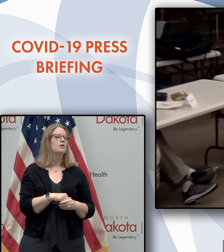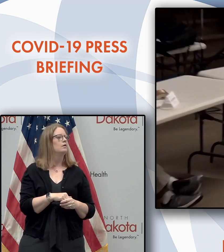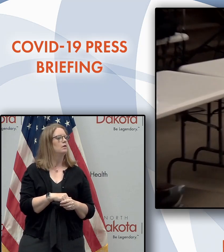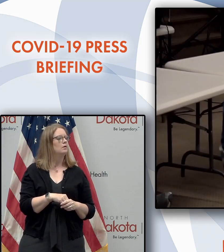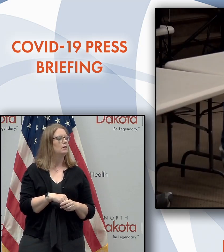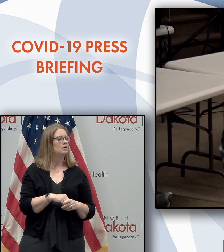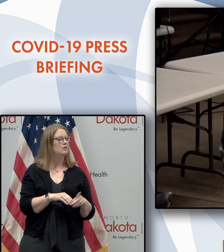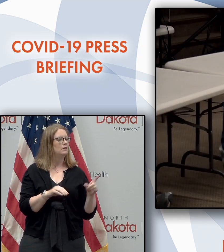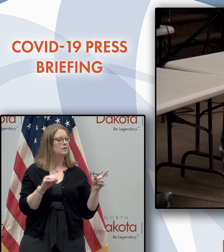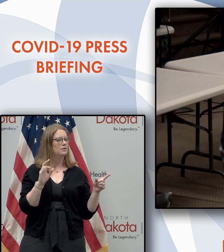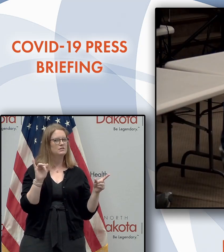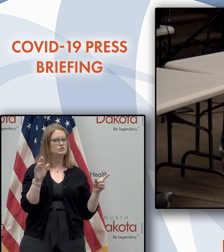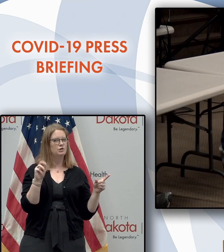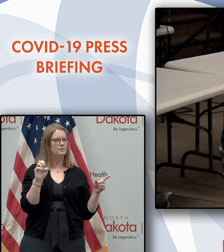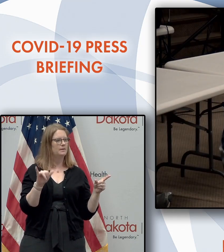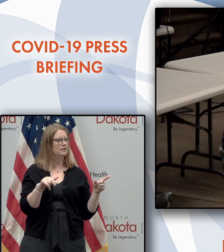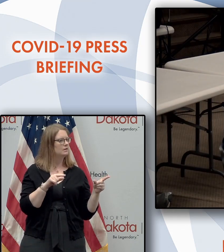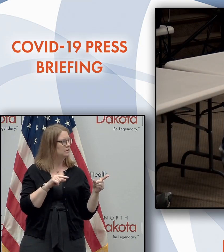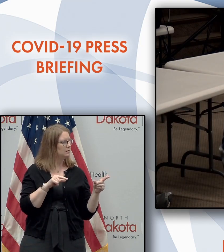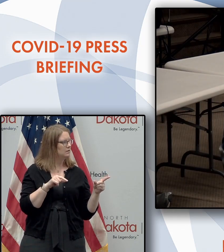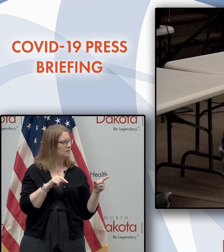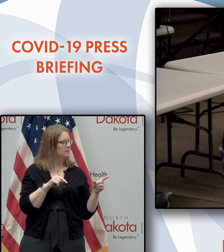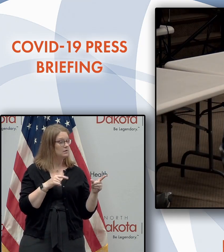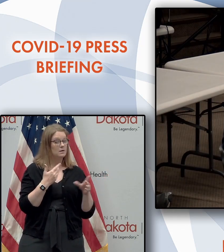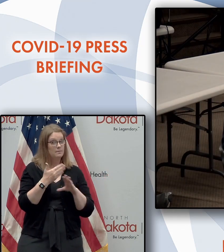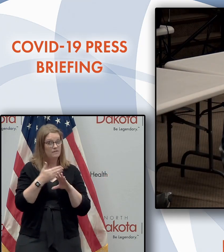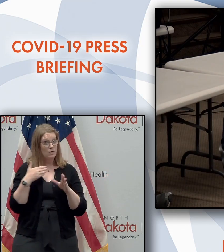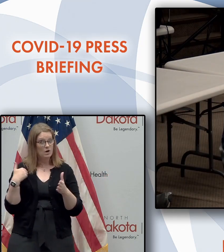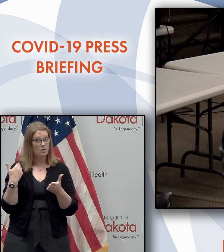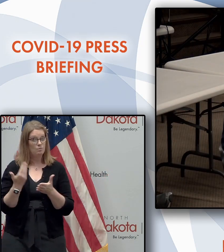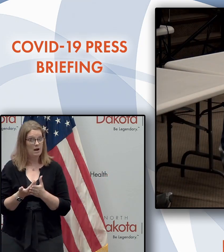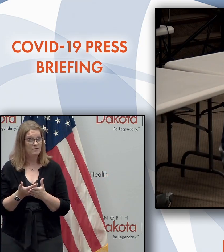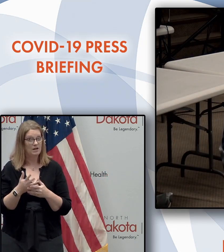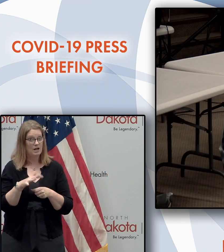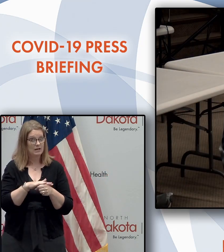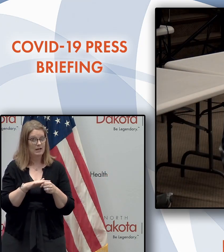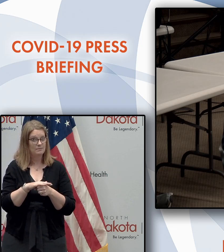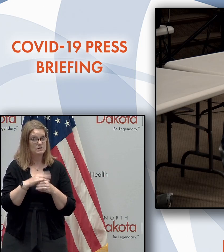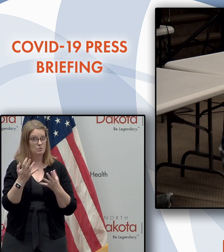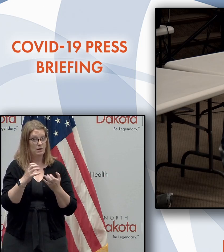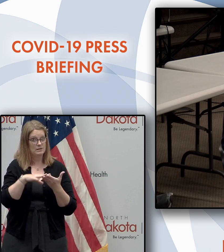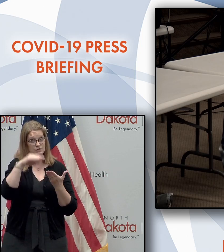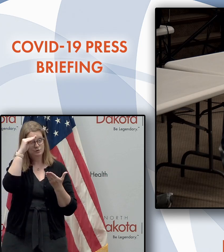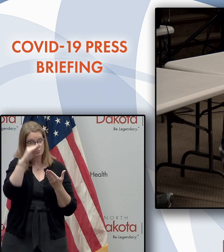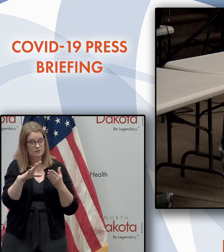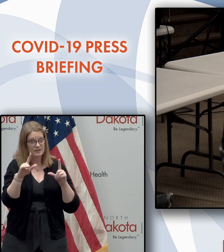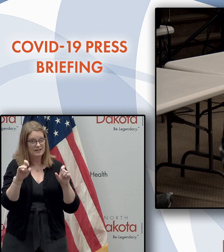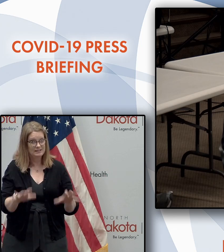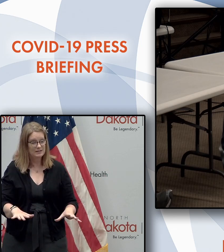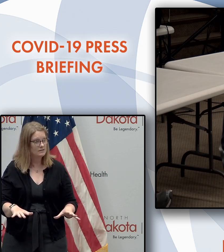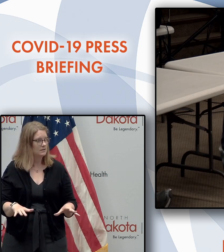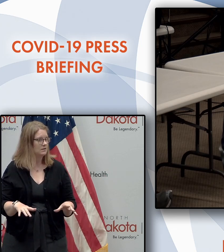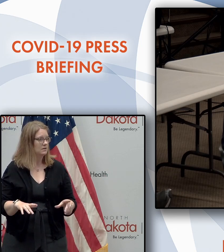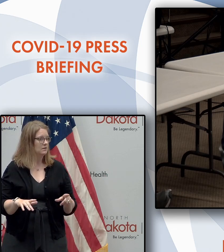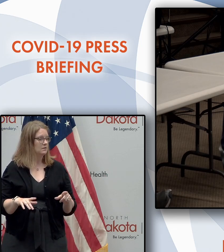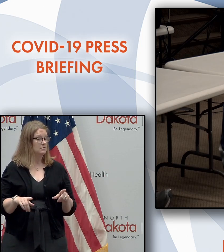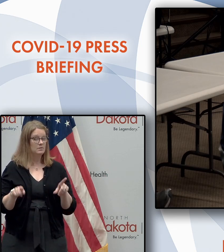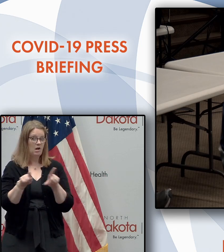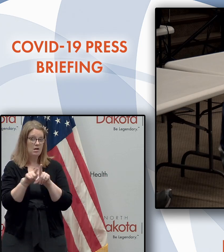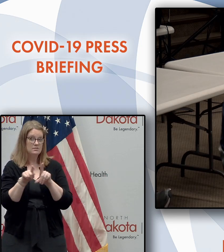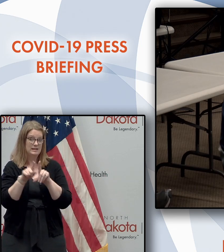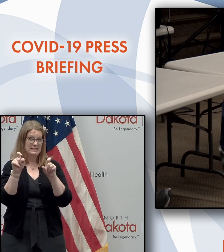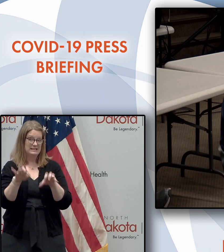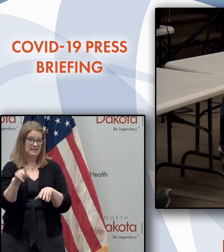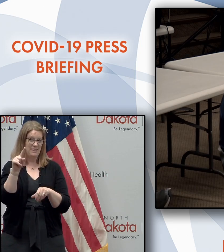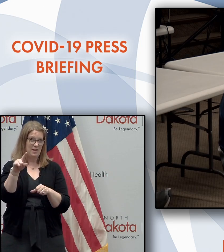to see students get tested before arriving on campus, but I think you just mentioned that they will be able to get tested on campus as